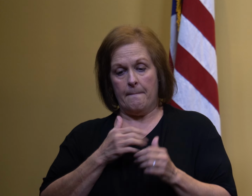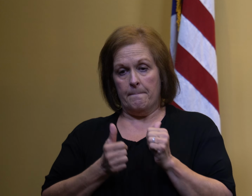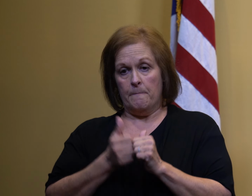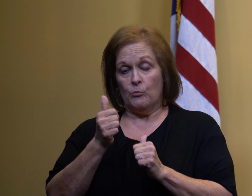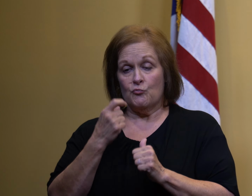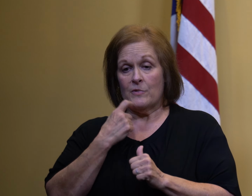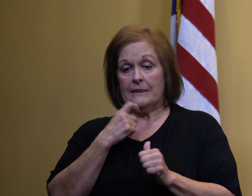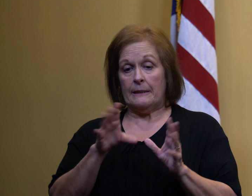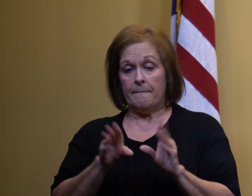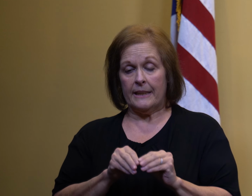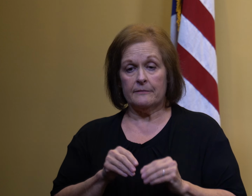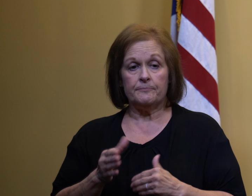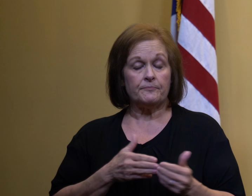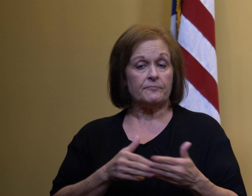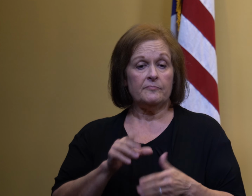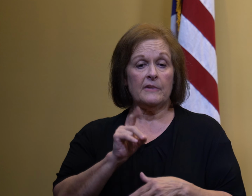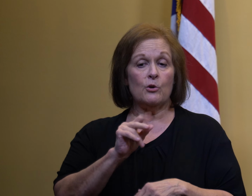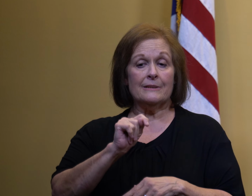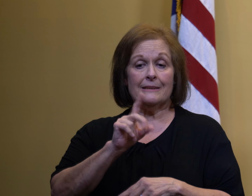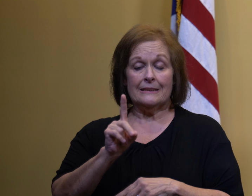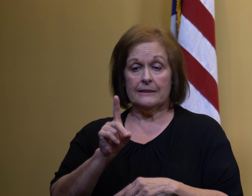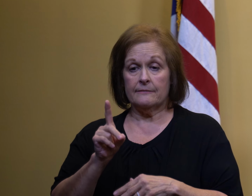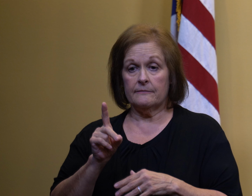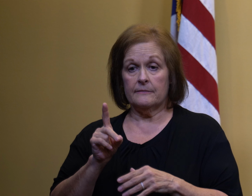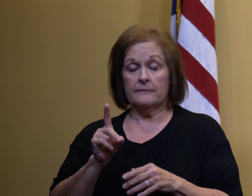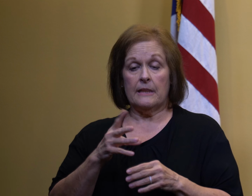recent meeting, even with DOTD,